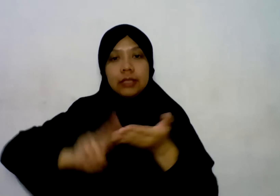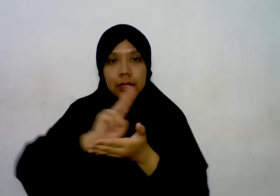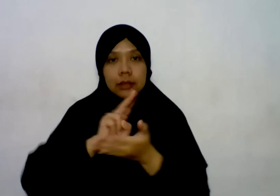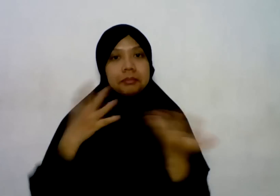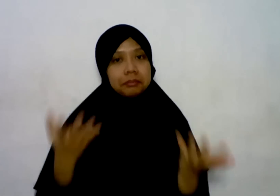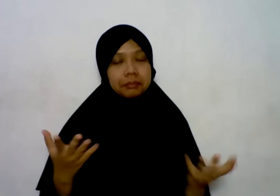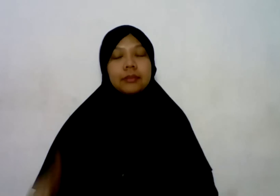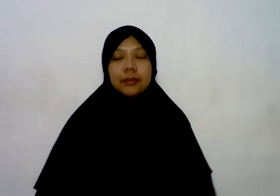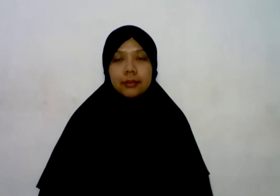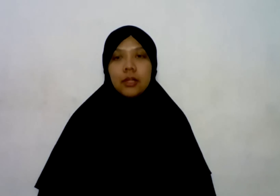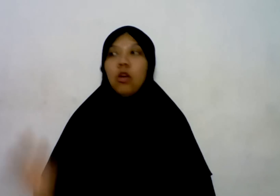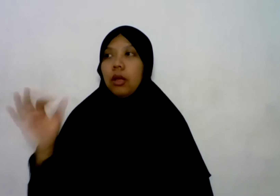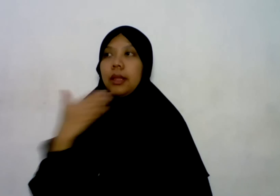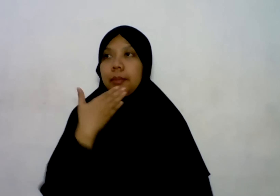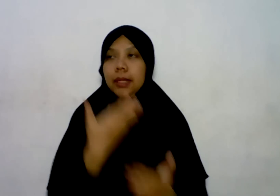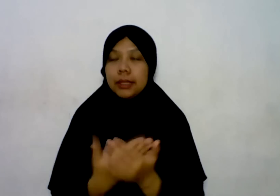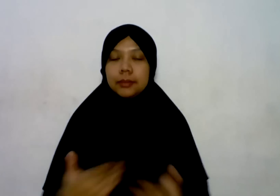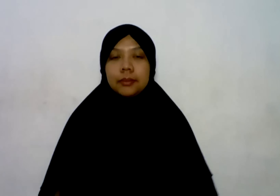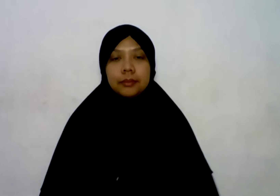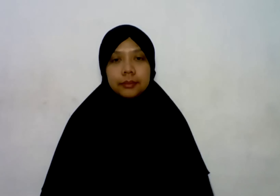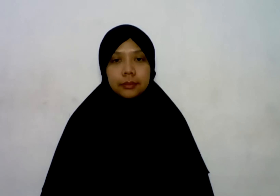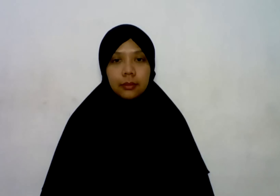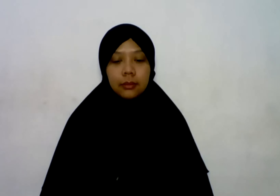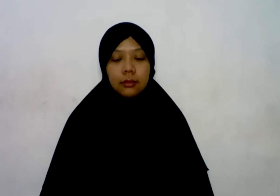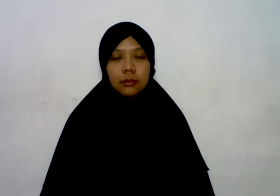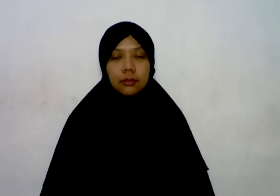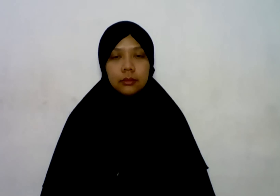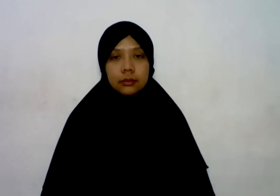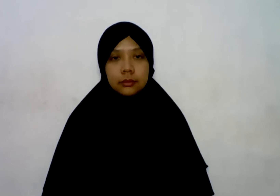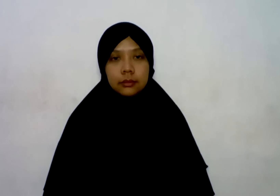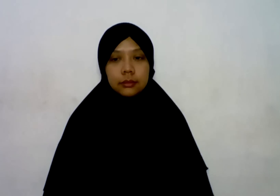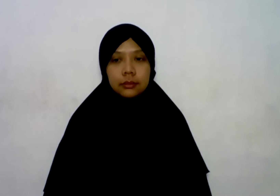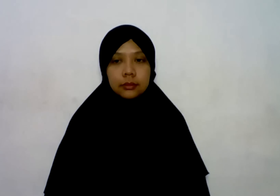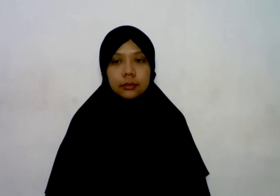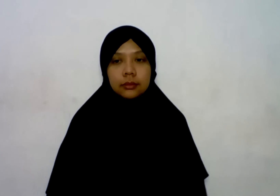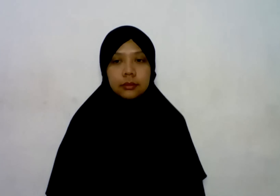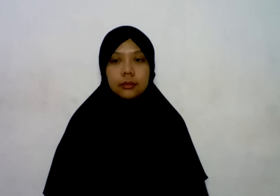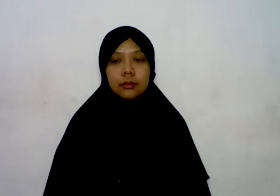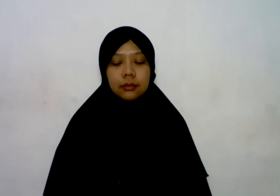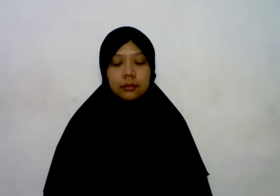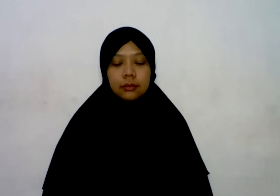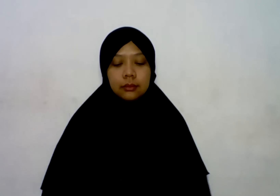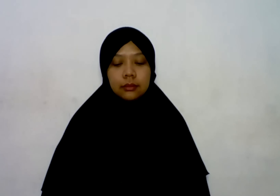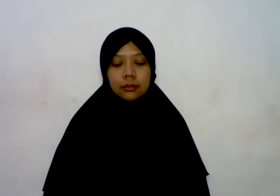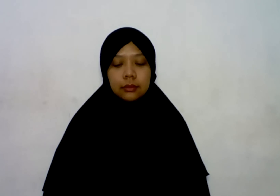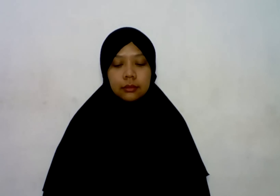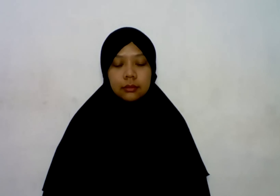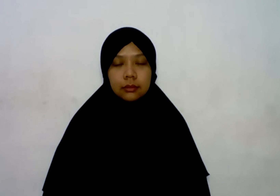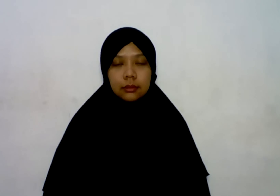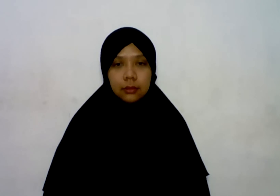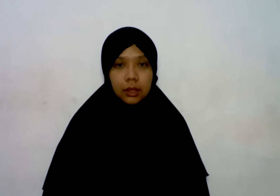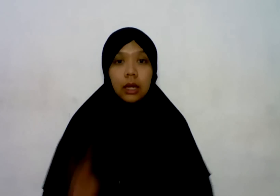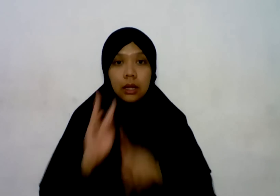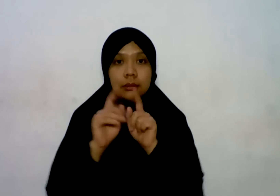Thank you. Thank you. So I think it's a brilliant question. So, I mean, one of the models that we use, and I think it addresses one of